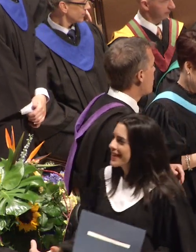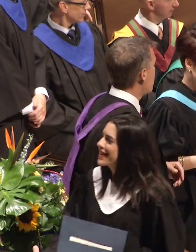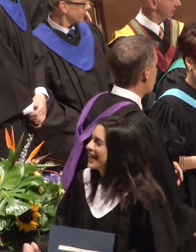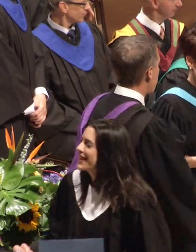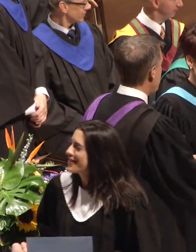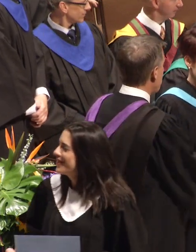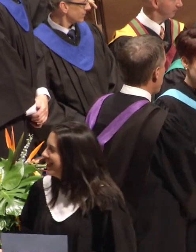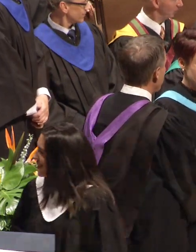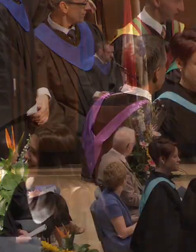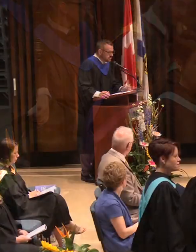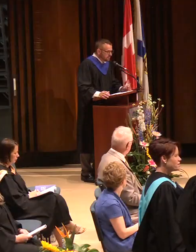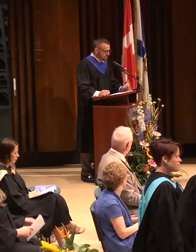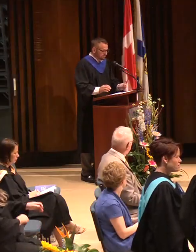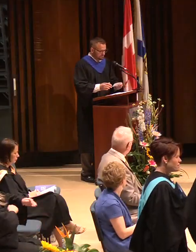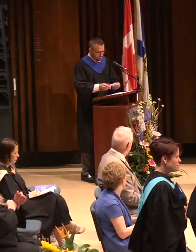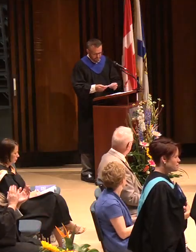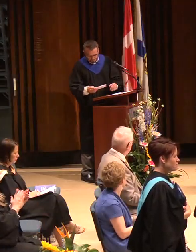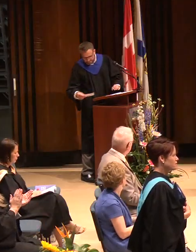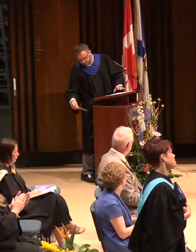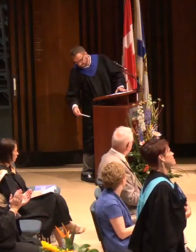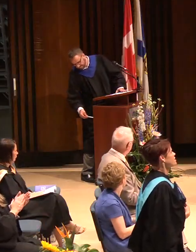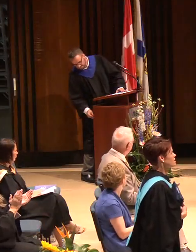Christina Asprey with honors.